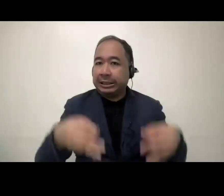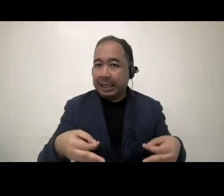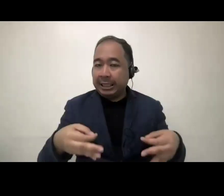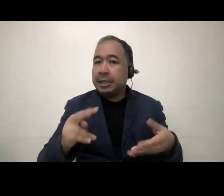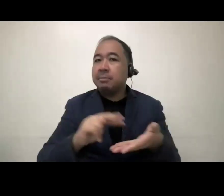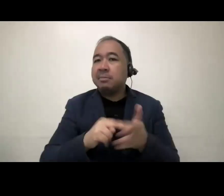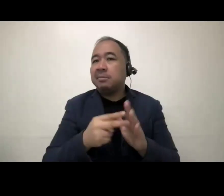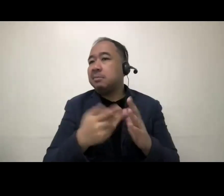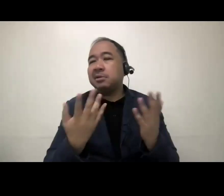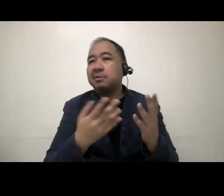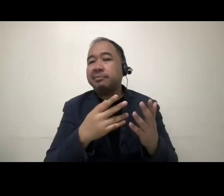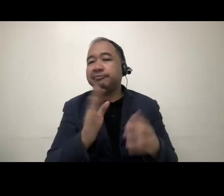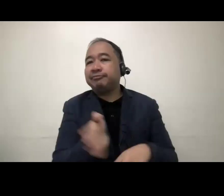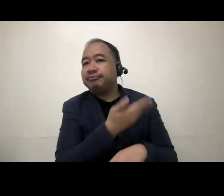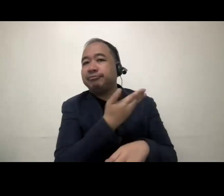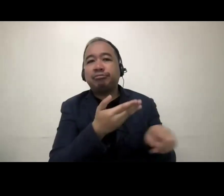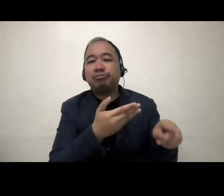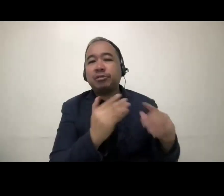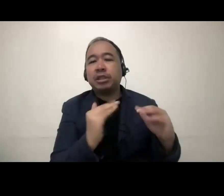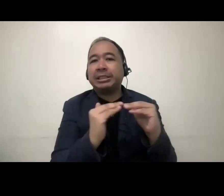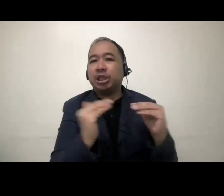the promulgate